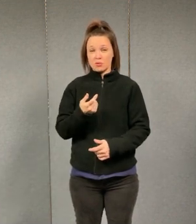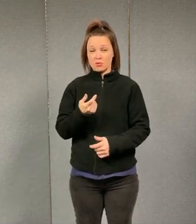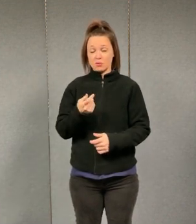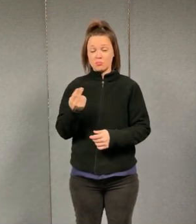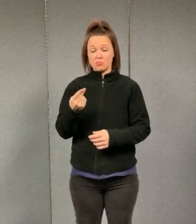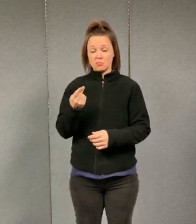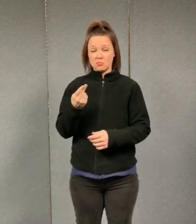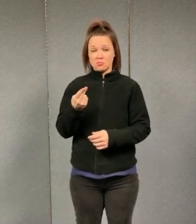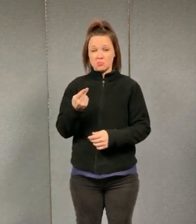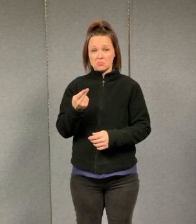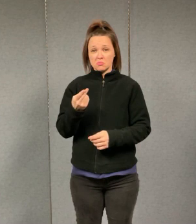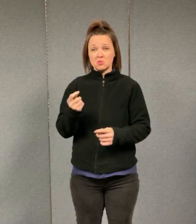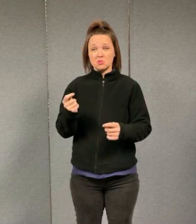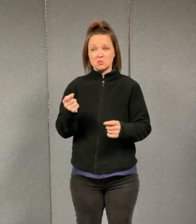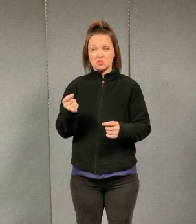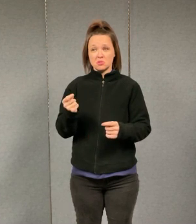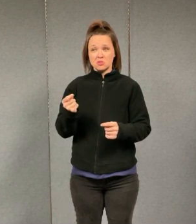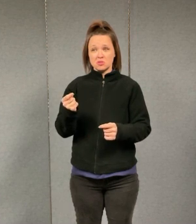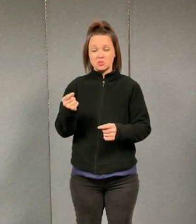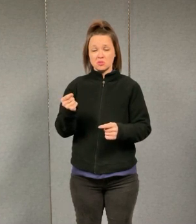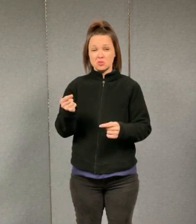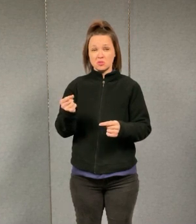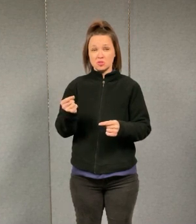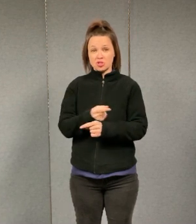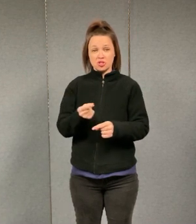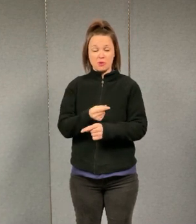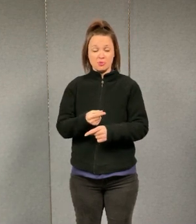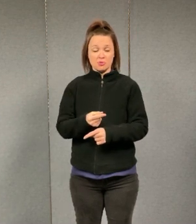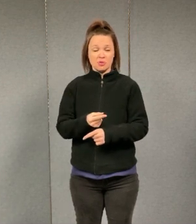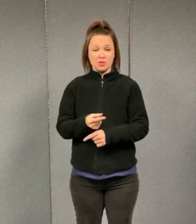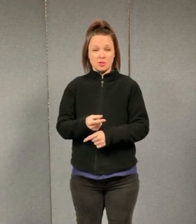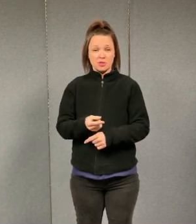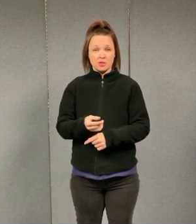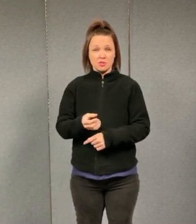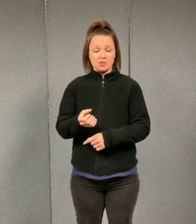Jones can determine the cost of the plywood and the cement he will need.